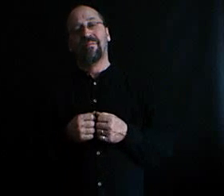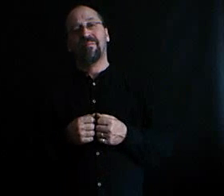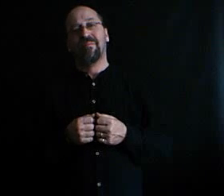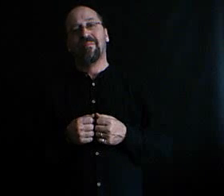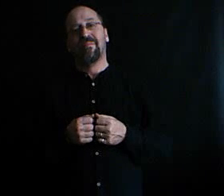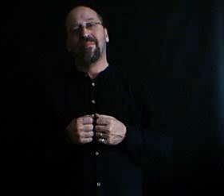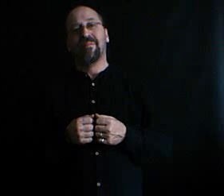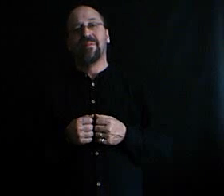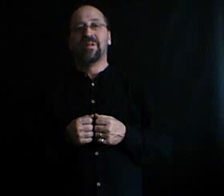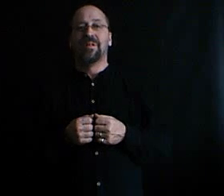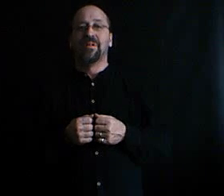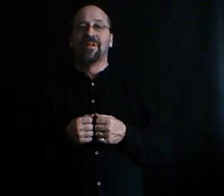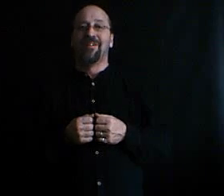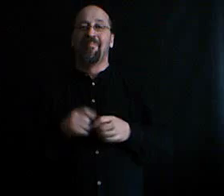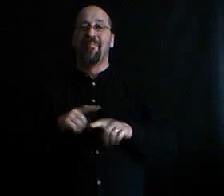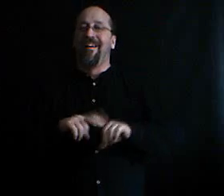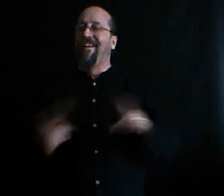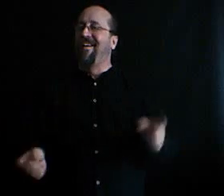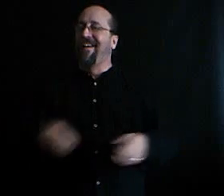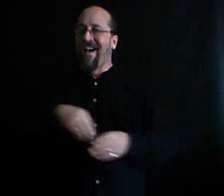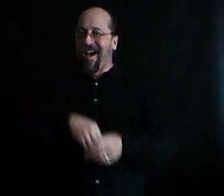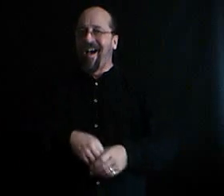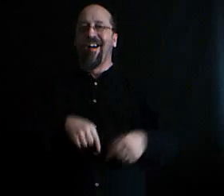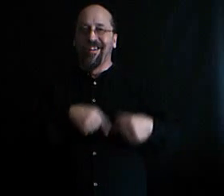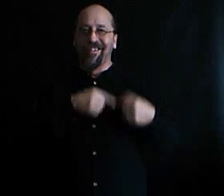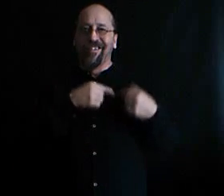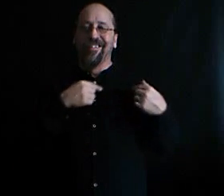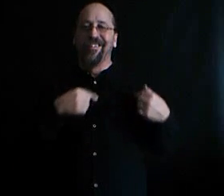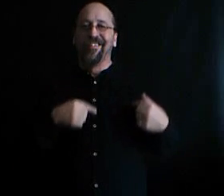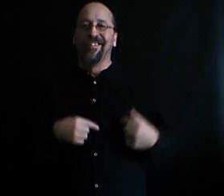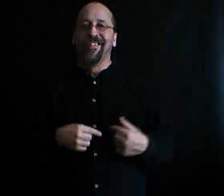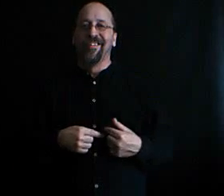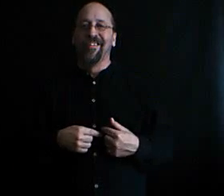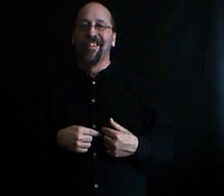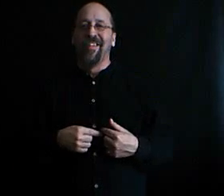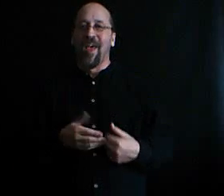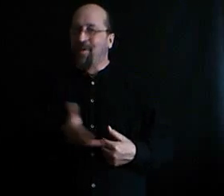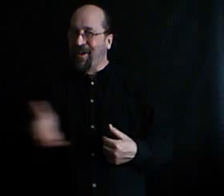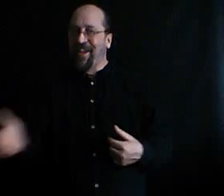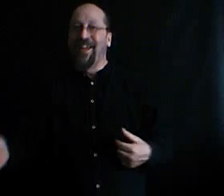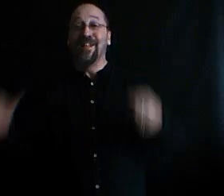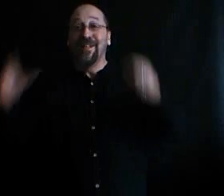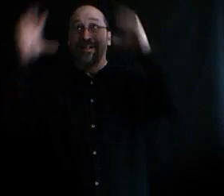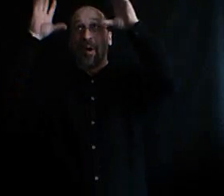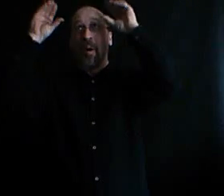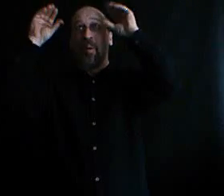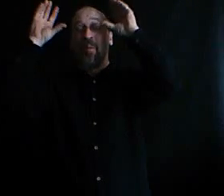But in my heart, there is hope,